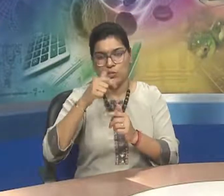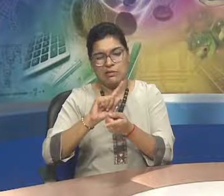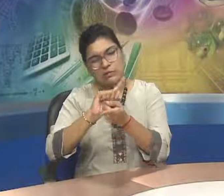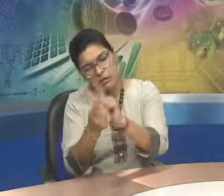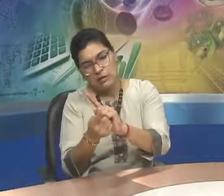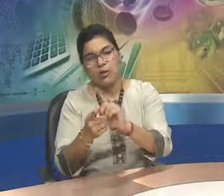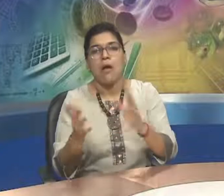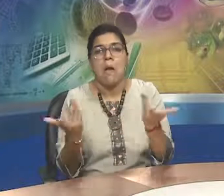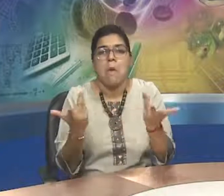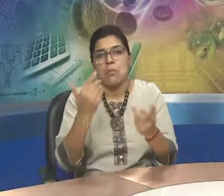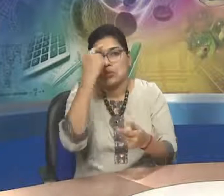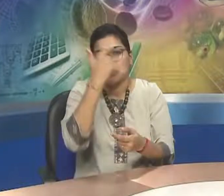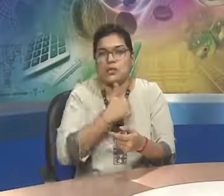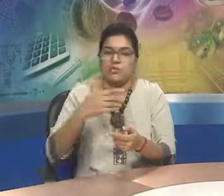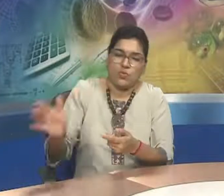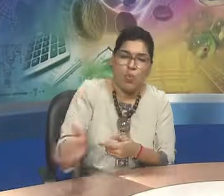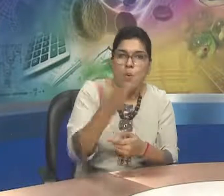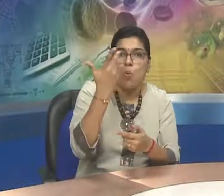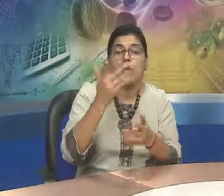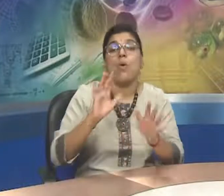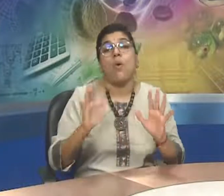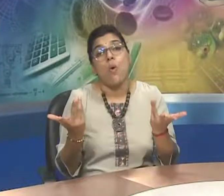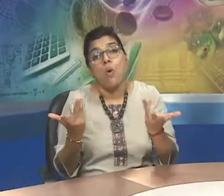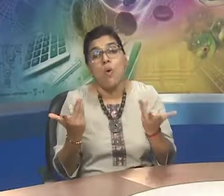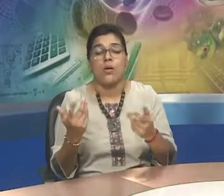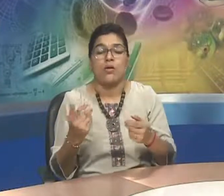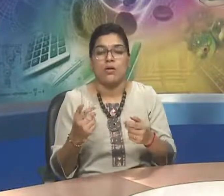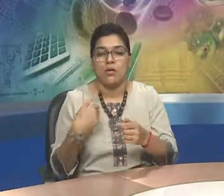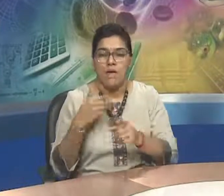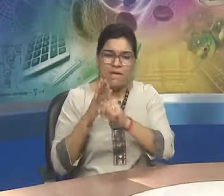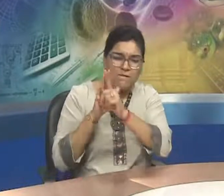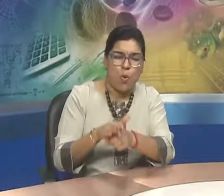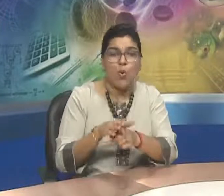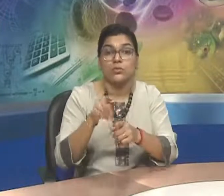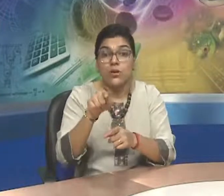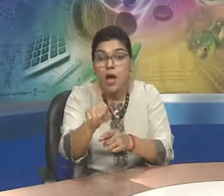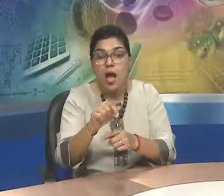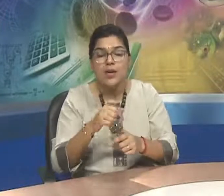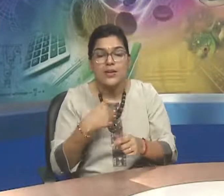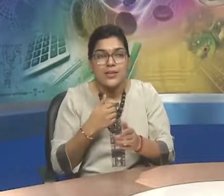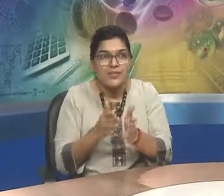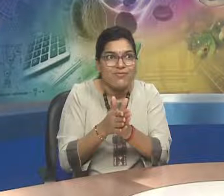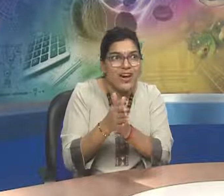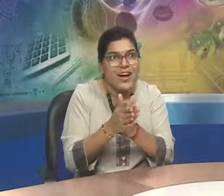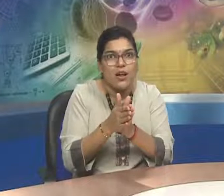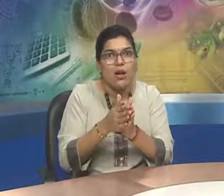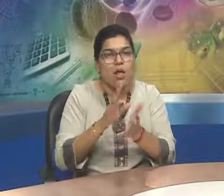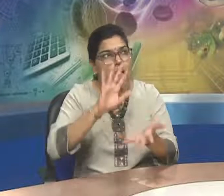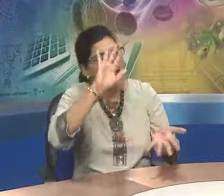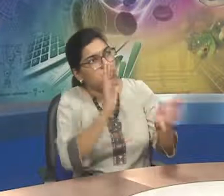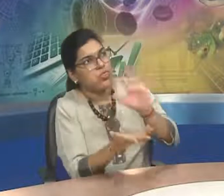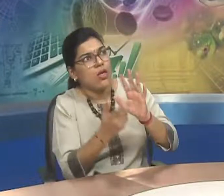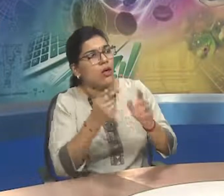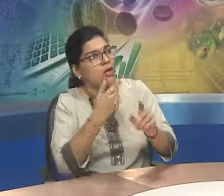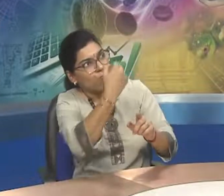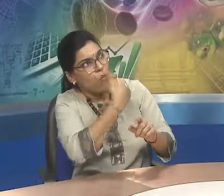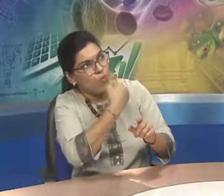For example, if I am a Hindu person and if I am forced